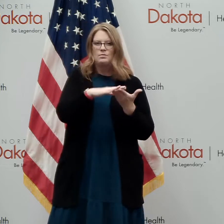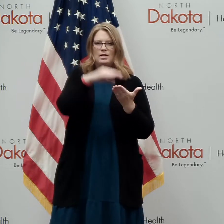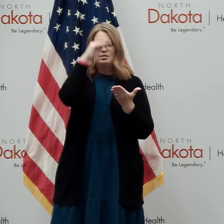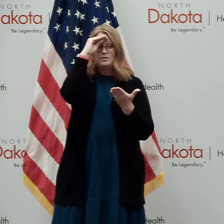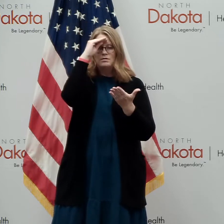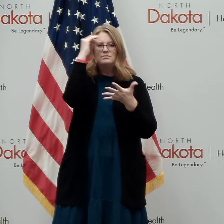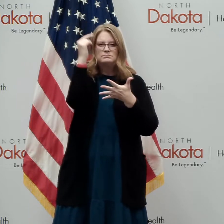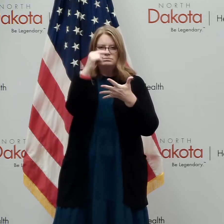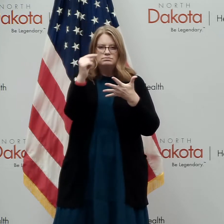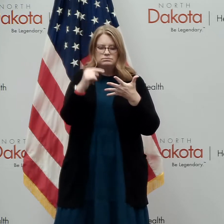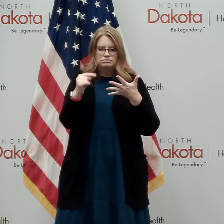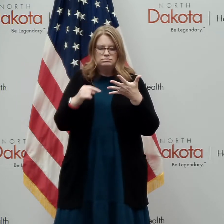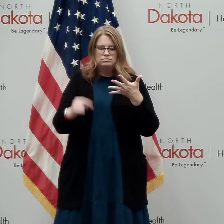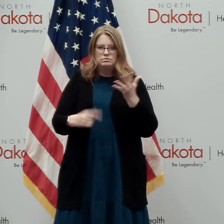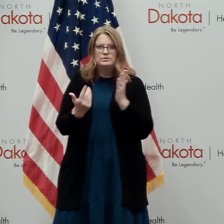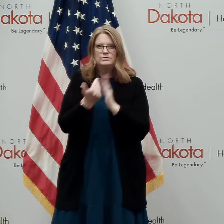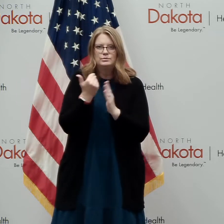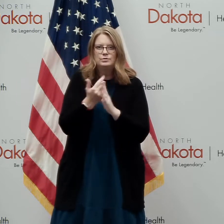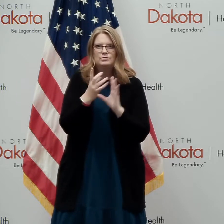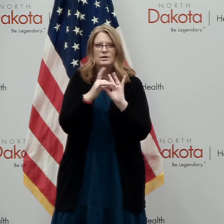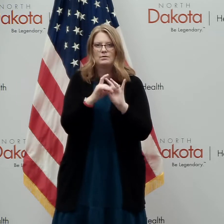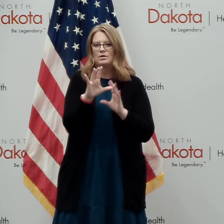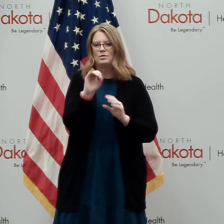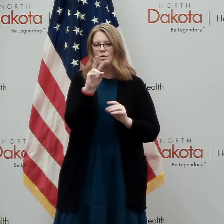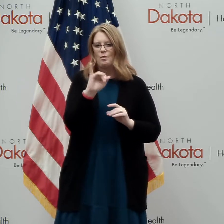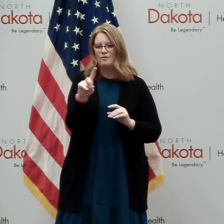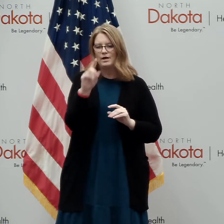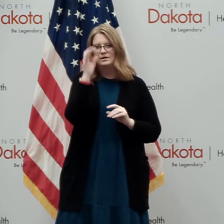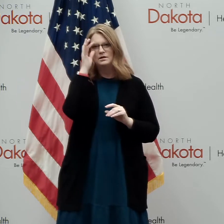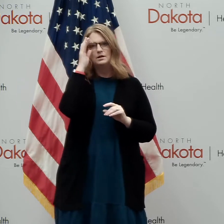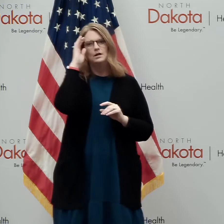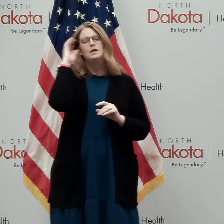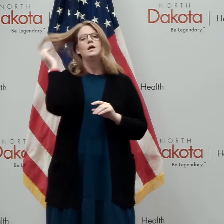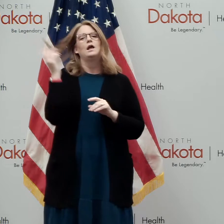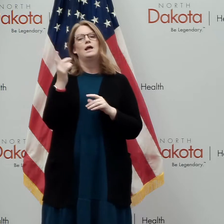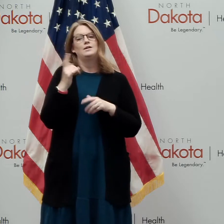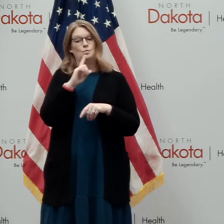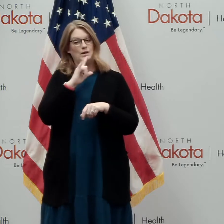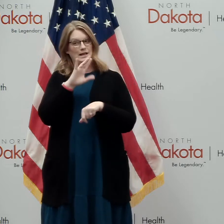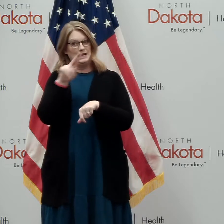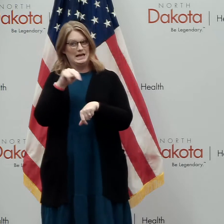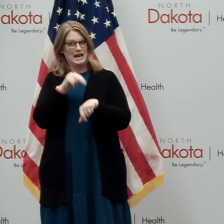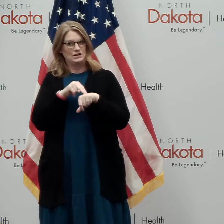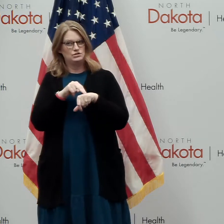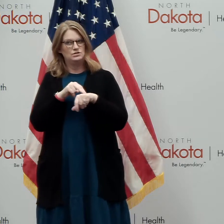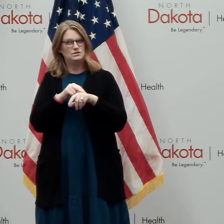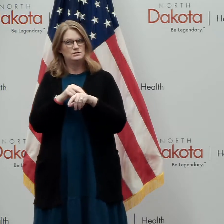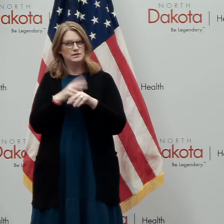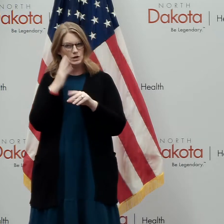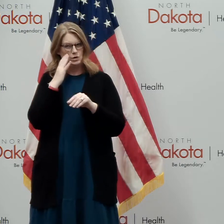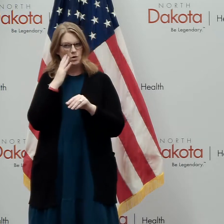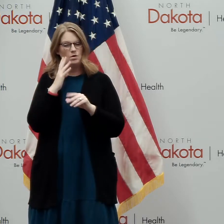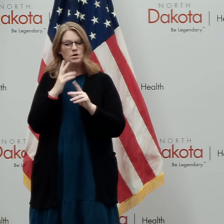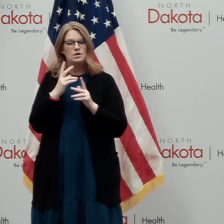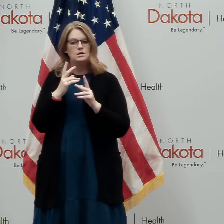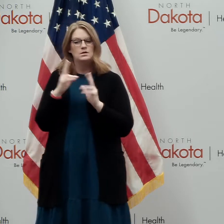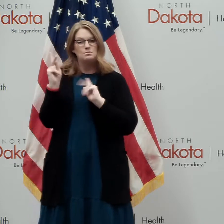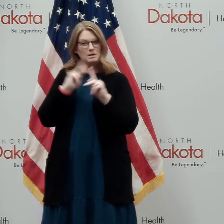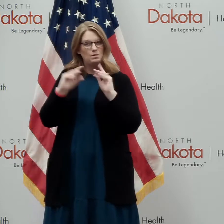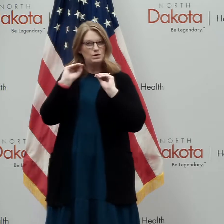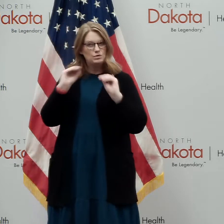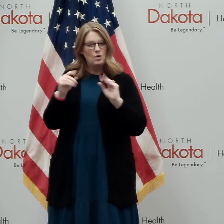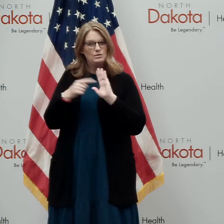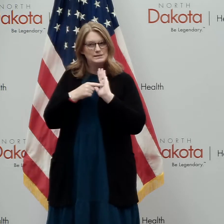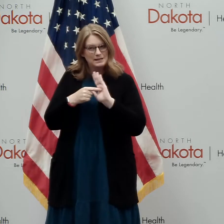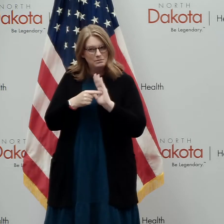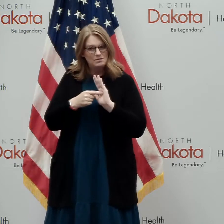that we've all talked about and heard about nationally is the asymptomatic, or people that do not have symptoms can